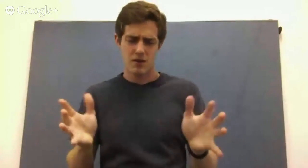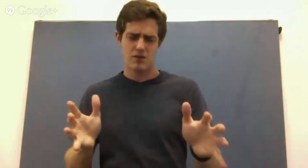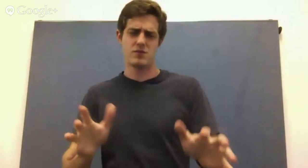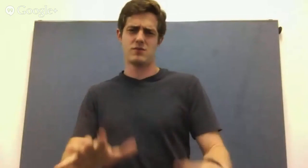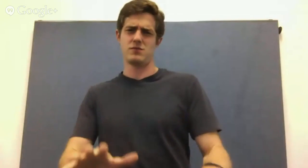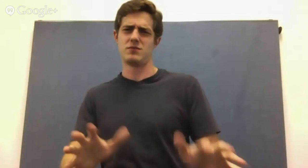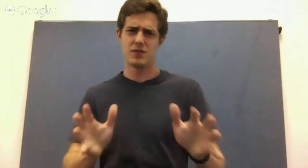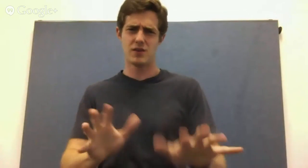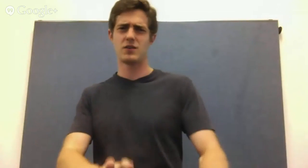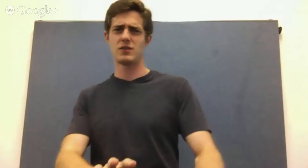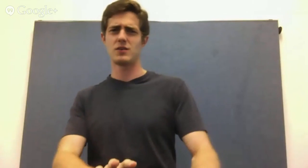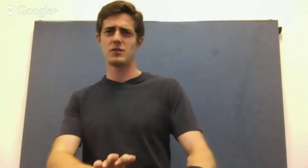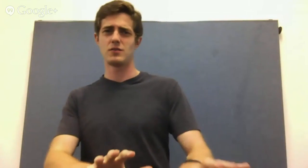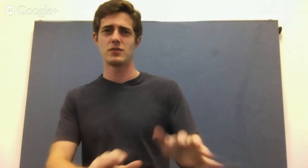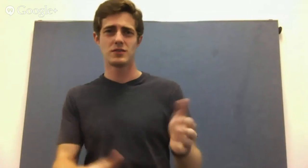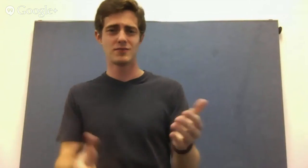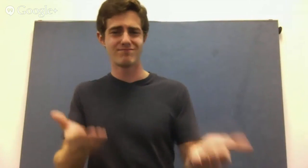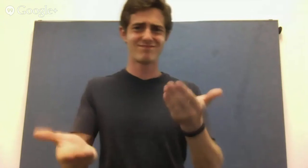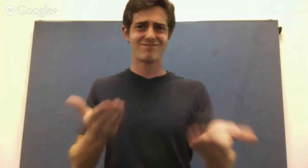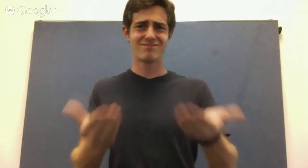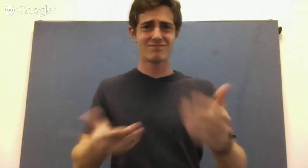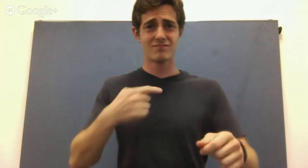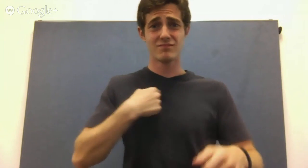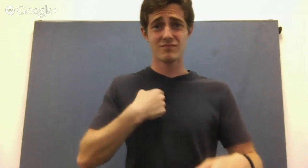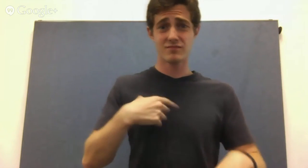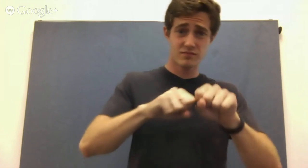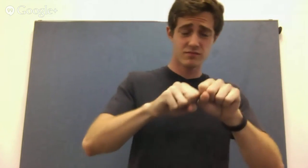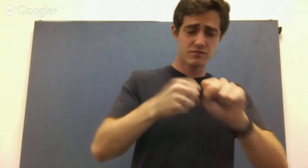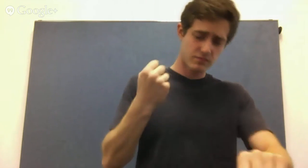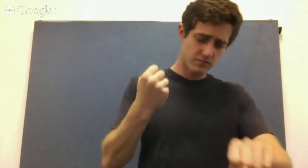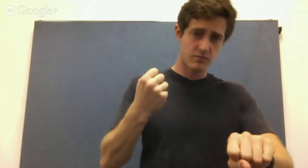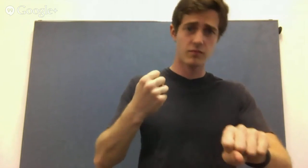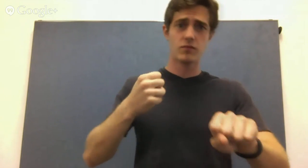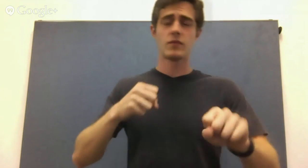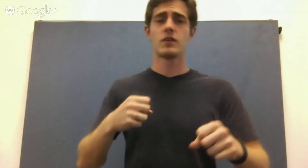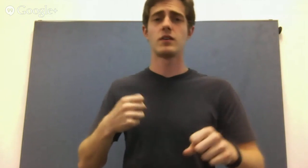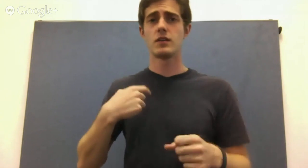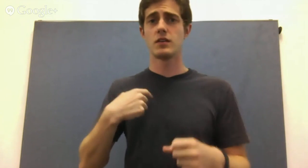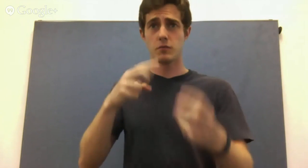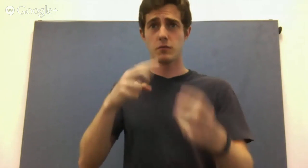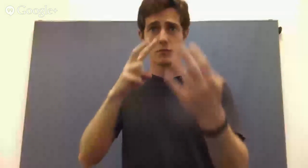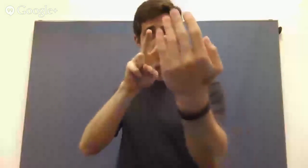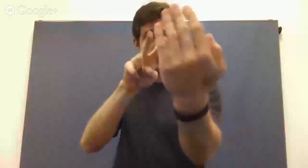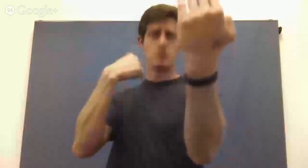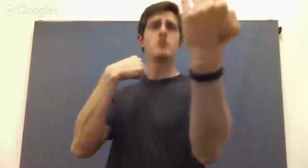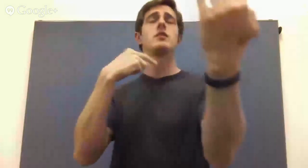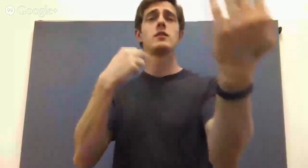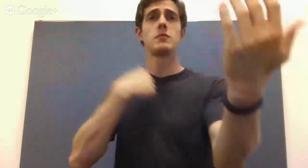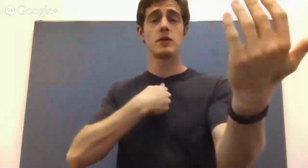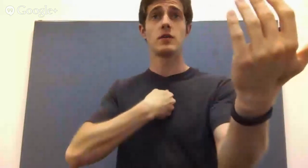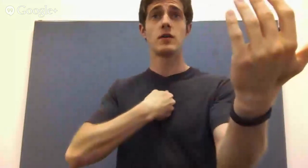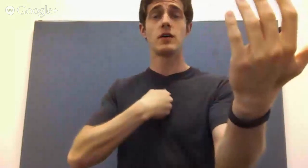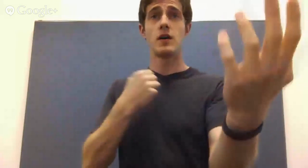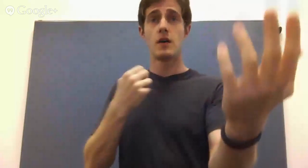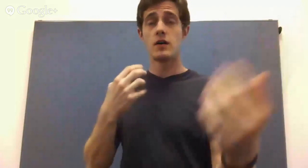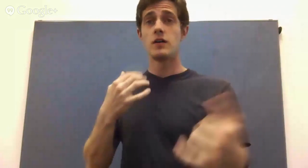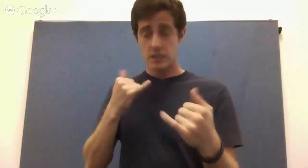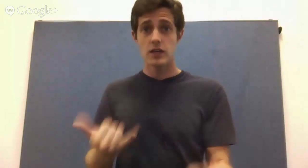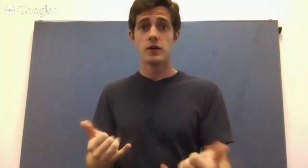Oh, and the people say I'm pure. I see my soul in the mirror. Now you